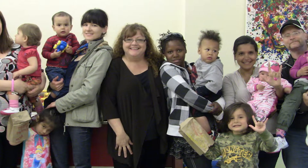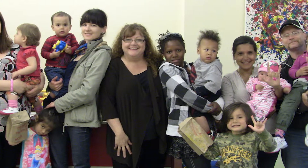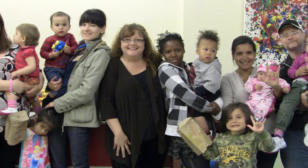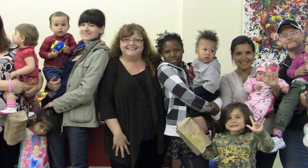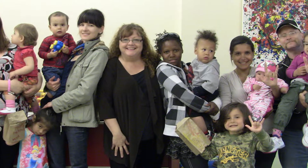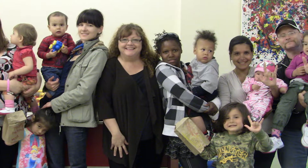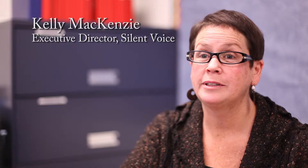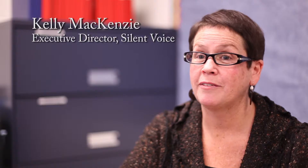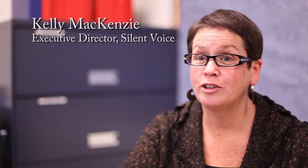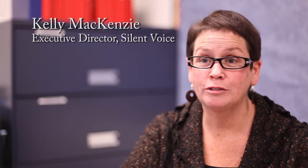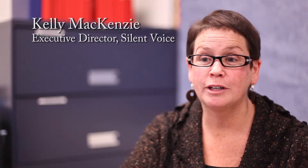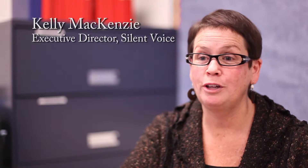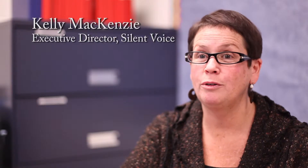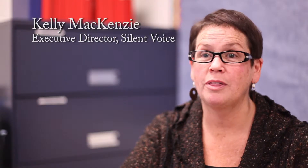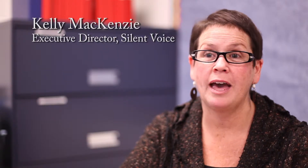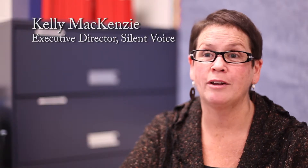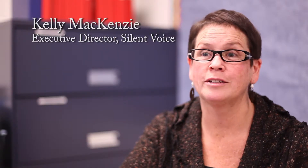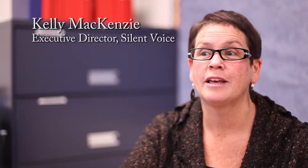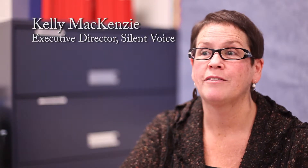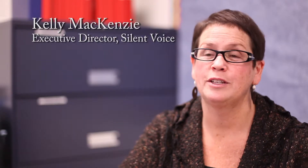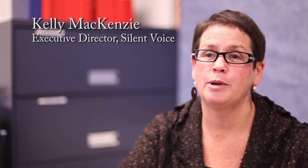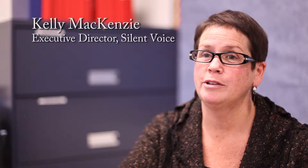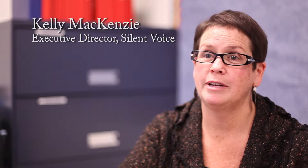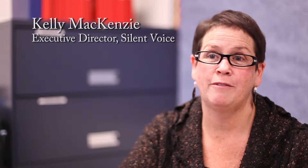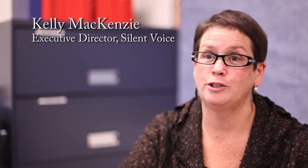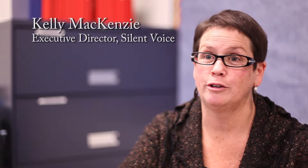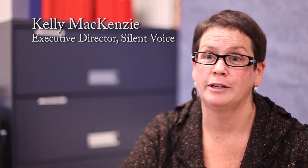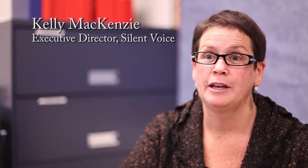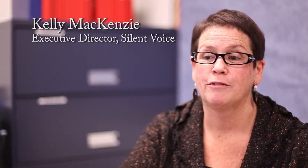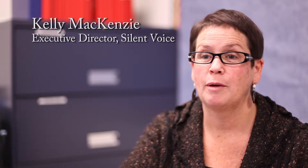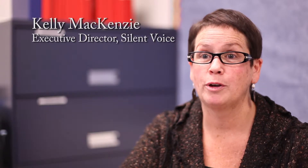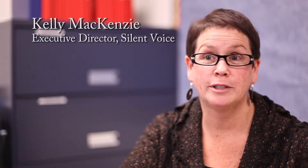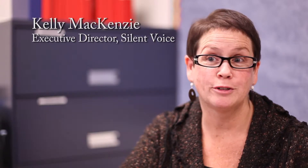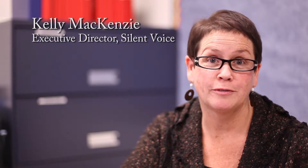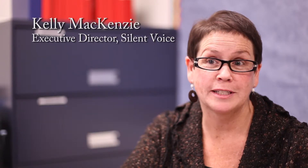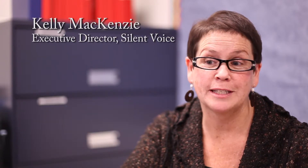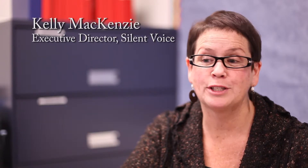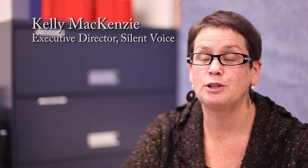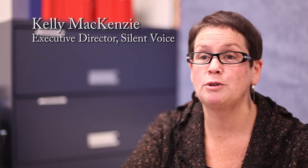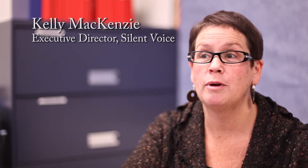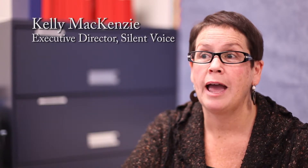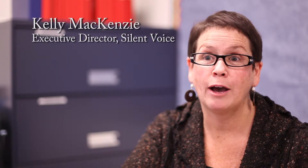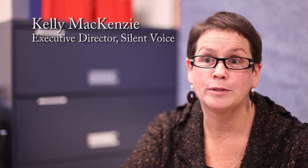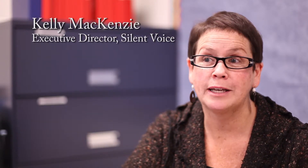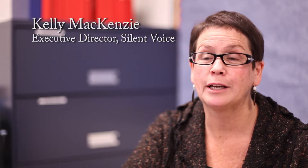So deaf people, deaf children, youth, adults, face barriers at every turn, from goods and services to housing,